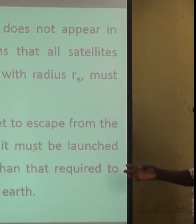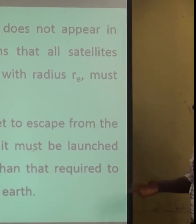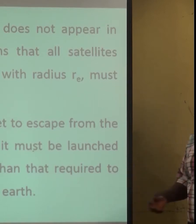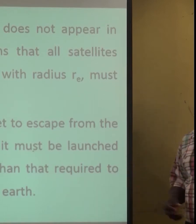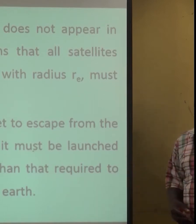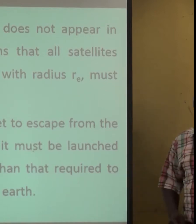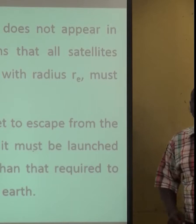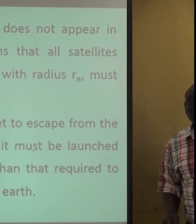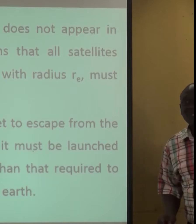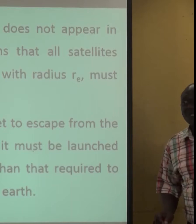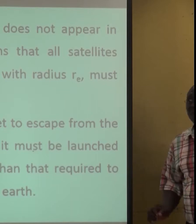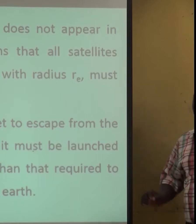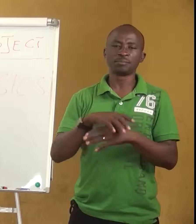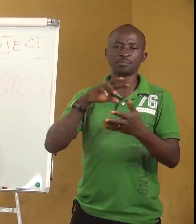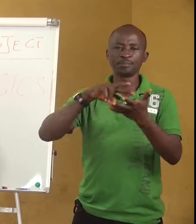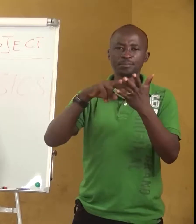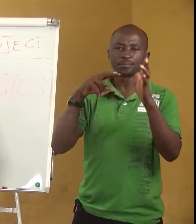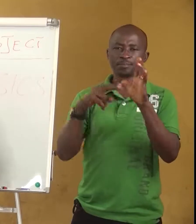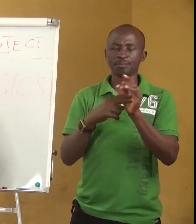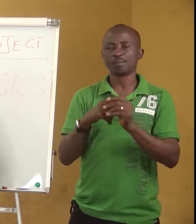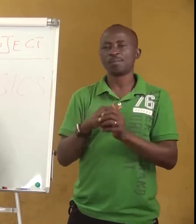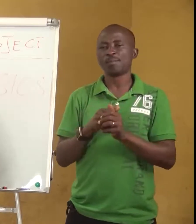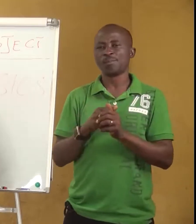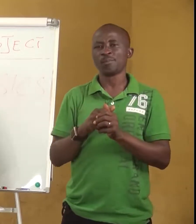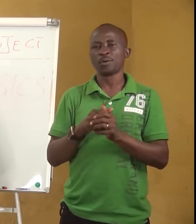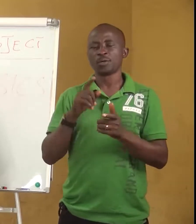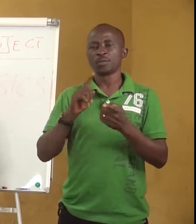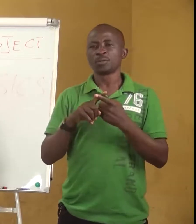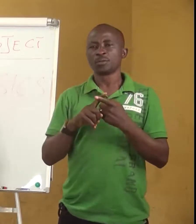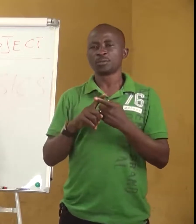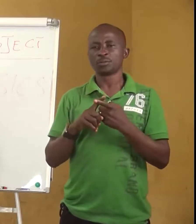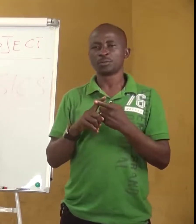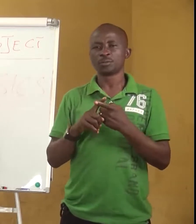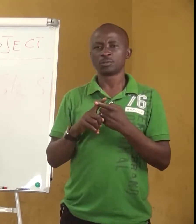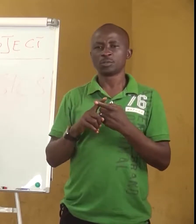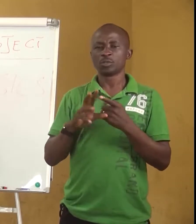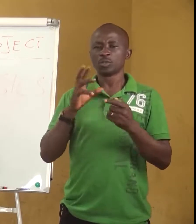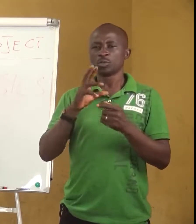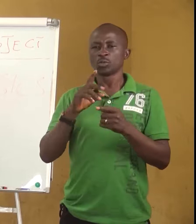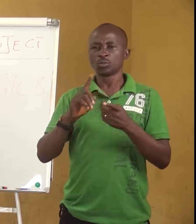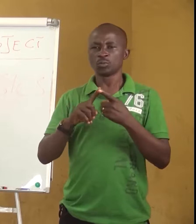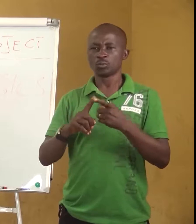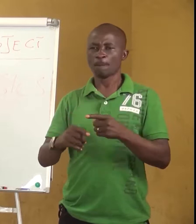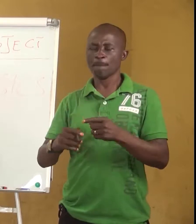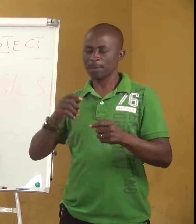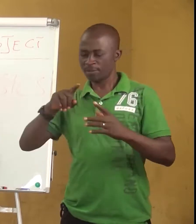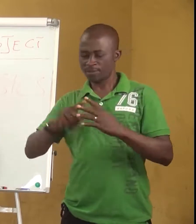the Earth. That means to project or to launch any object,